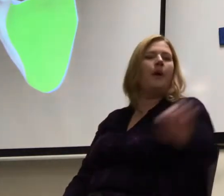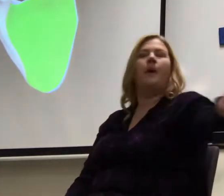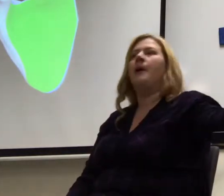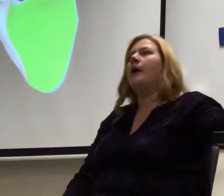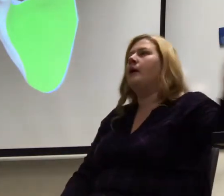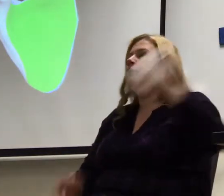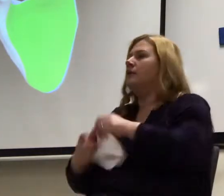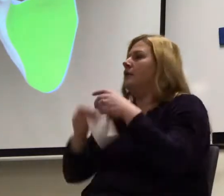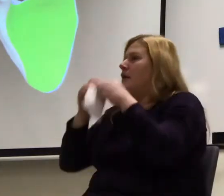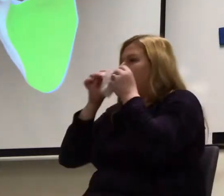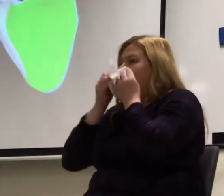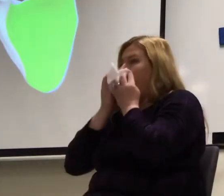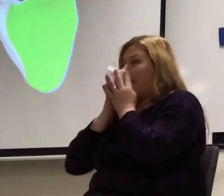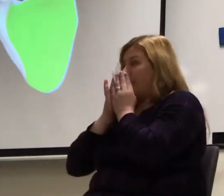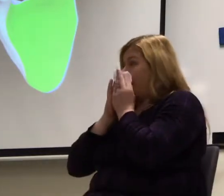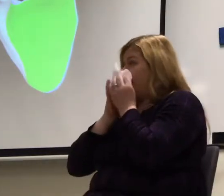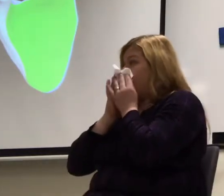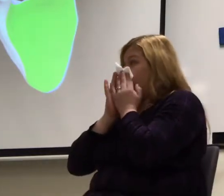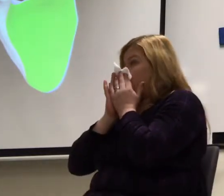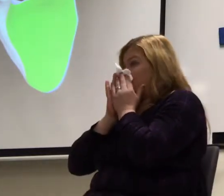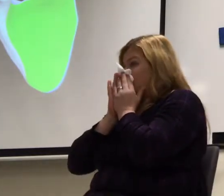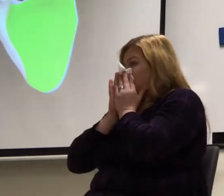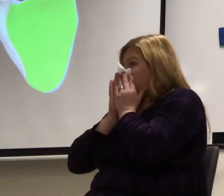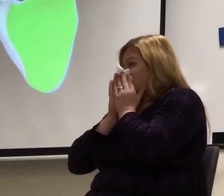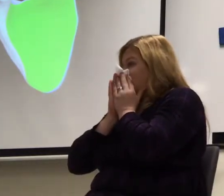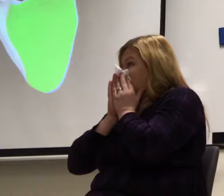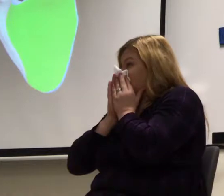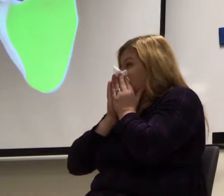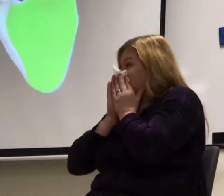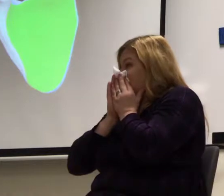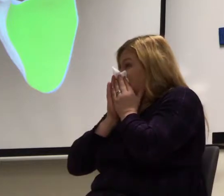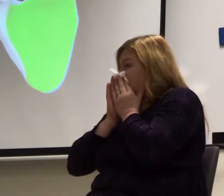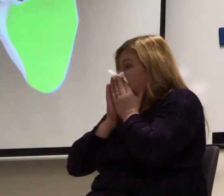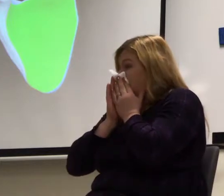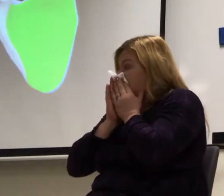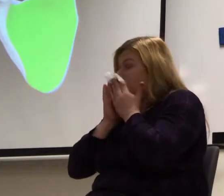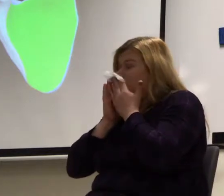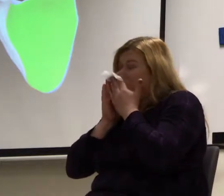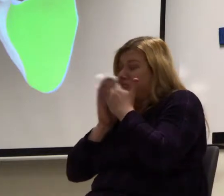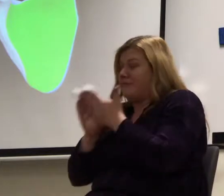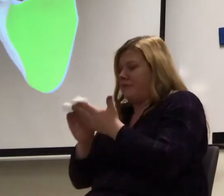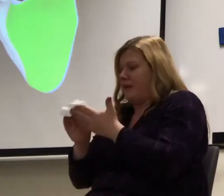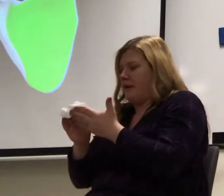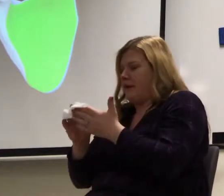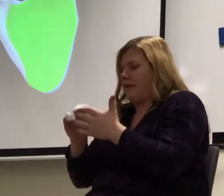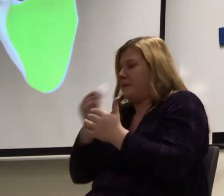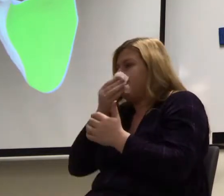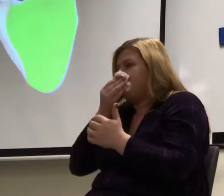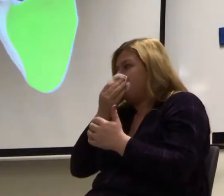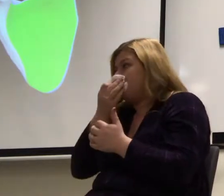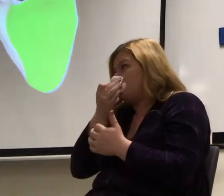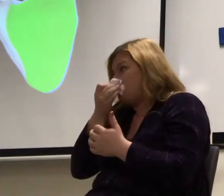Now the reason why I put these surfaces on your study list, the rotator cuff muscles